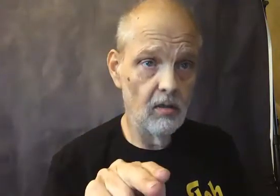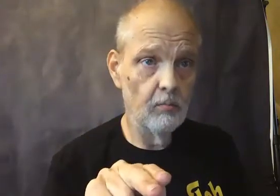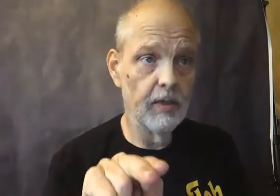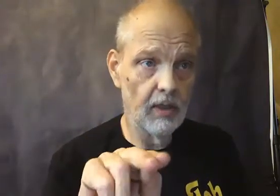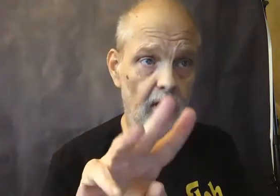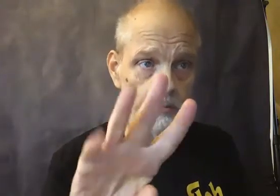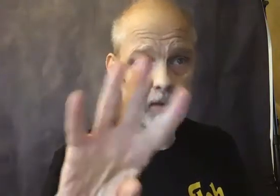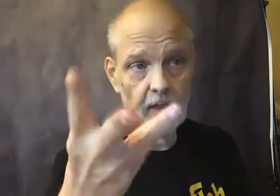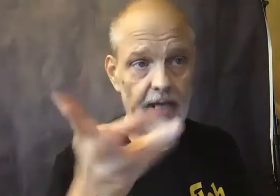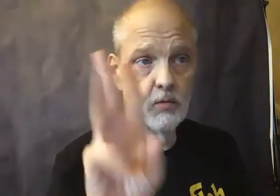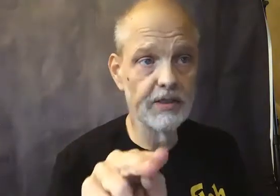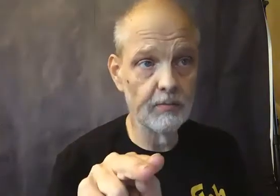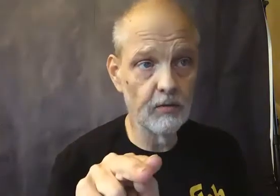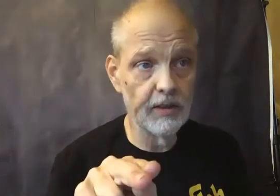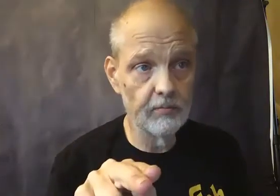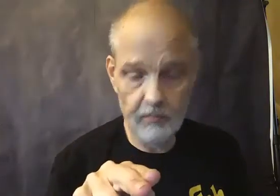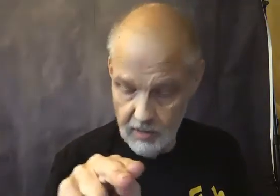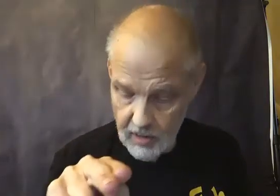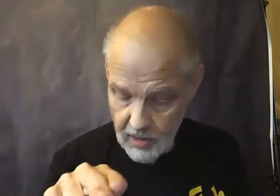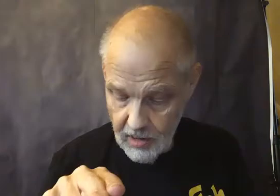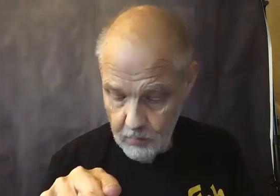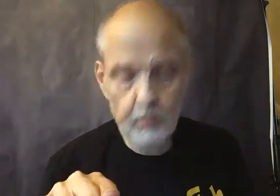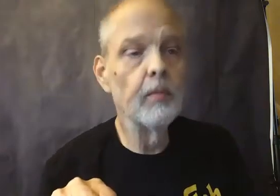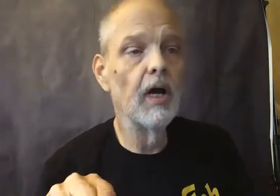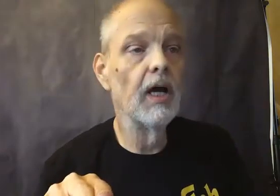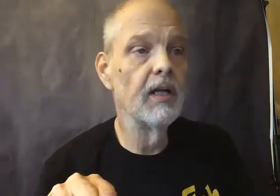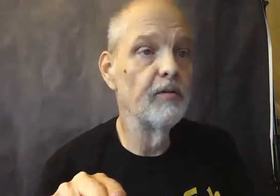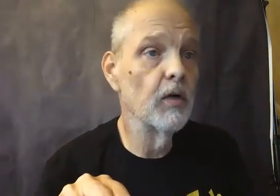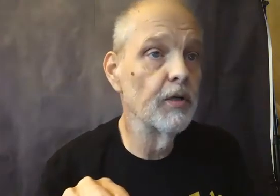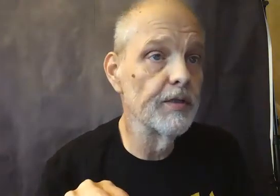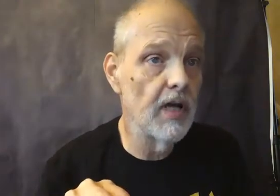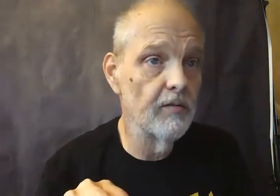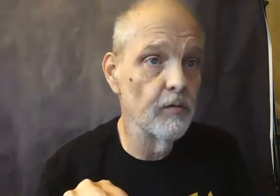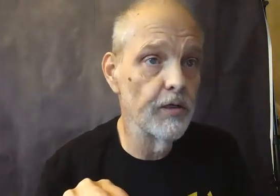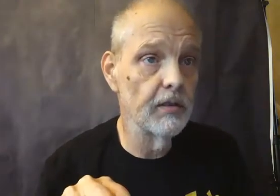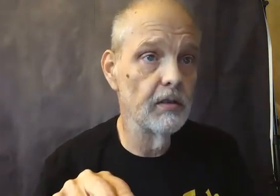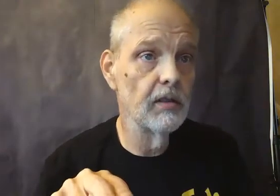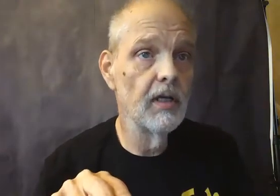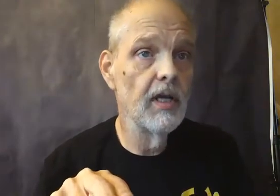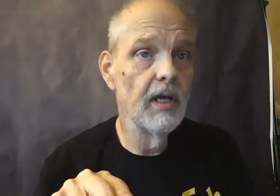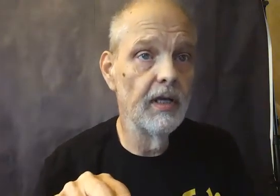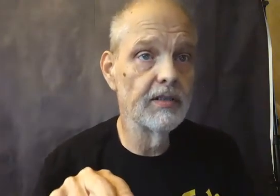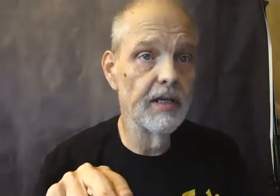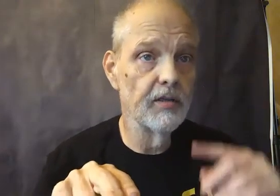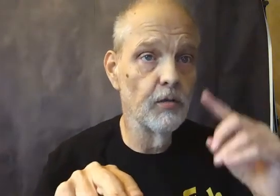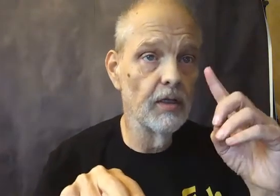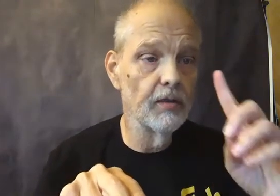but a hand twist in between. If you want to do the sign for it, it's like you're doing a little